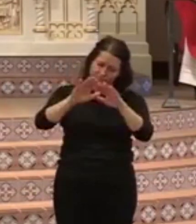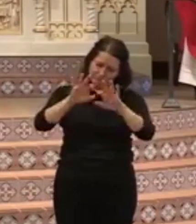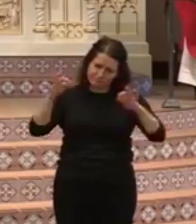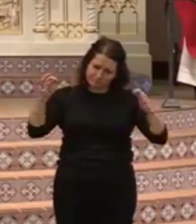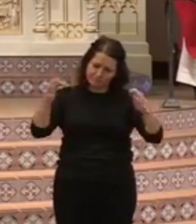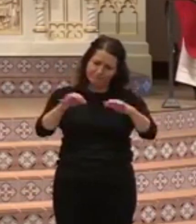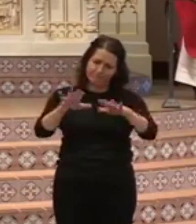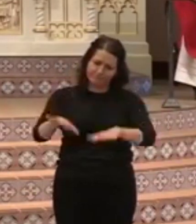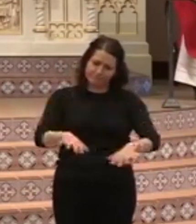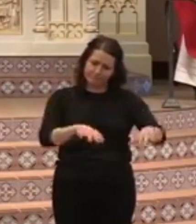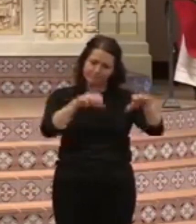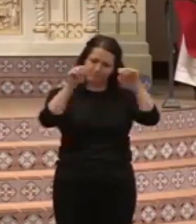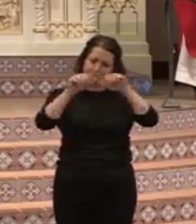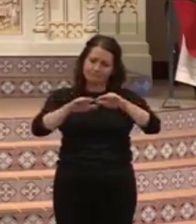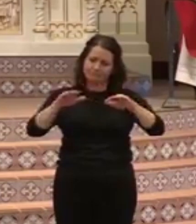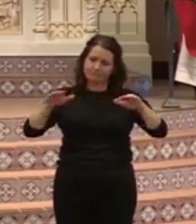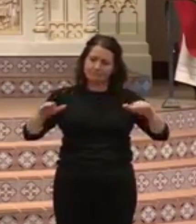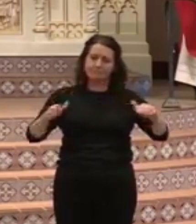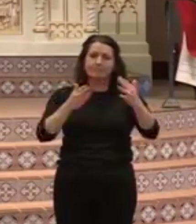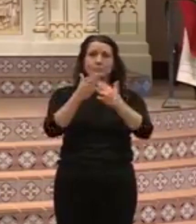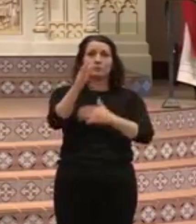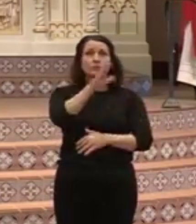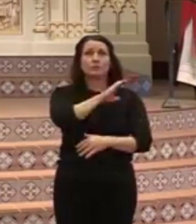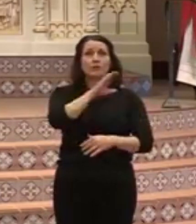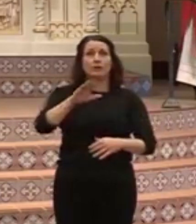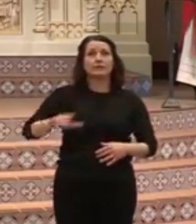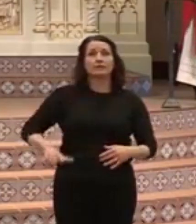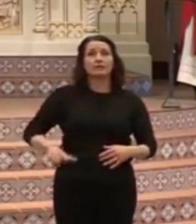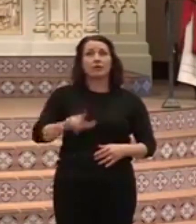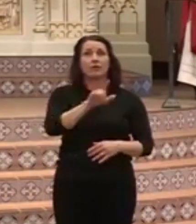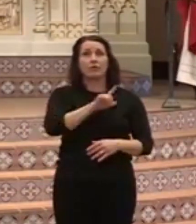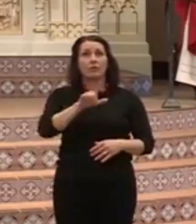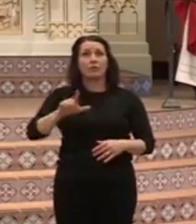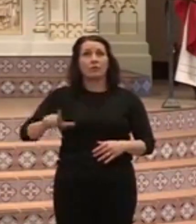children. Through Christ our